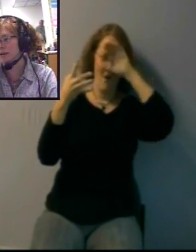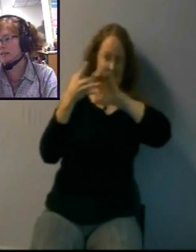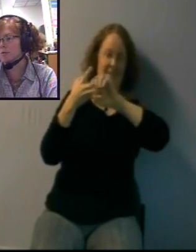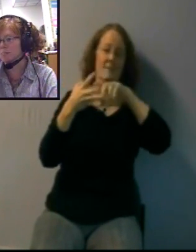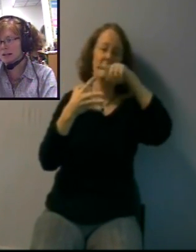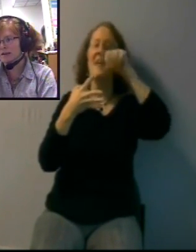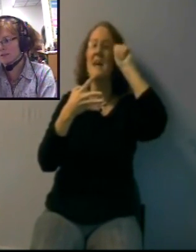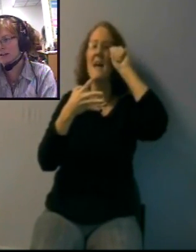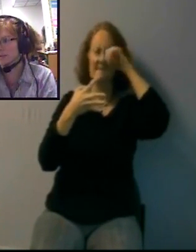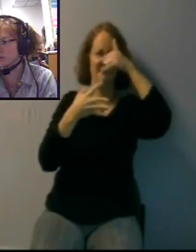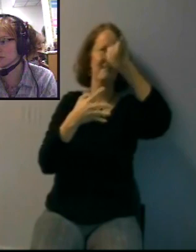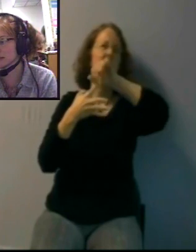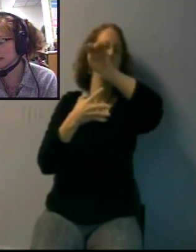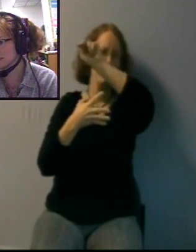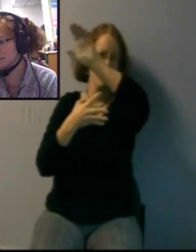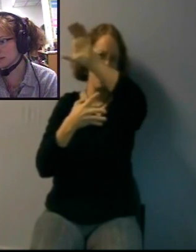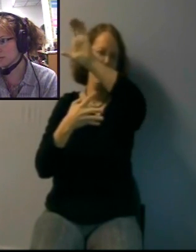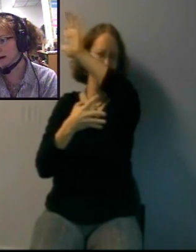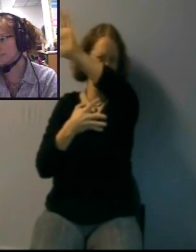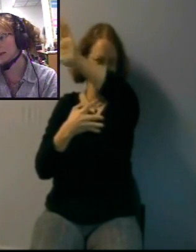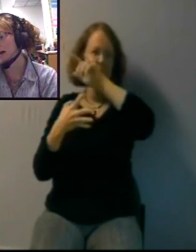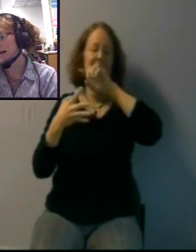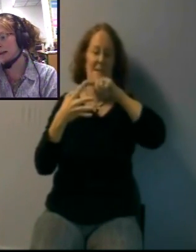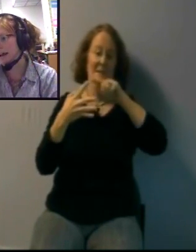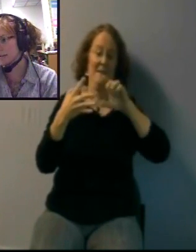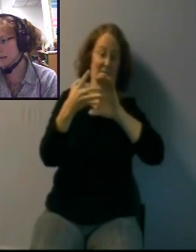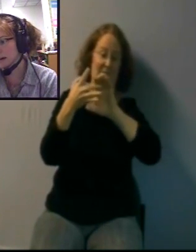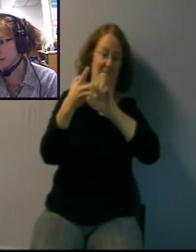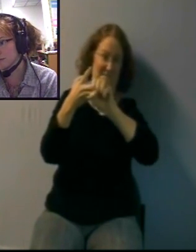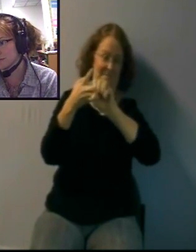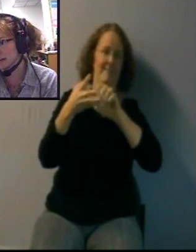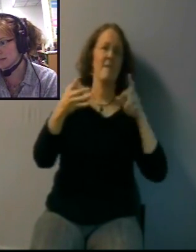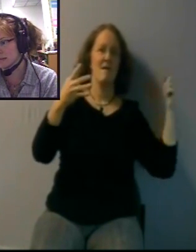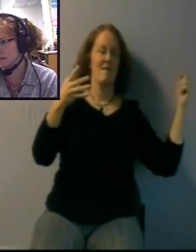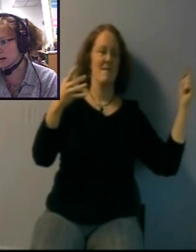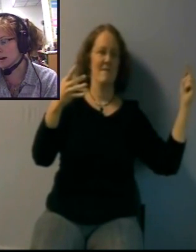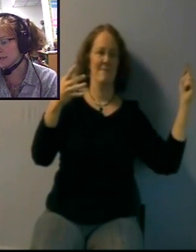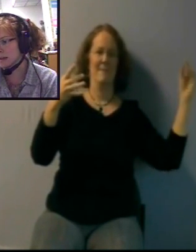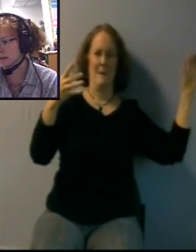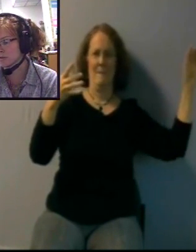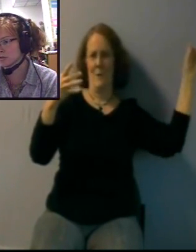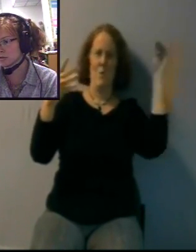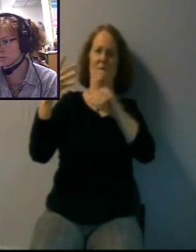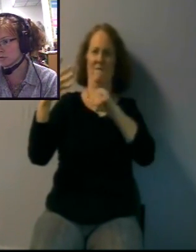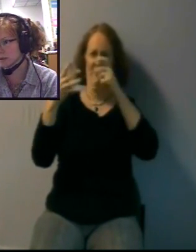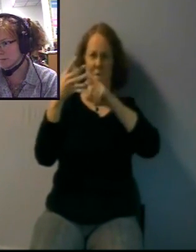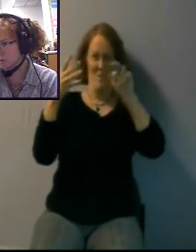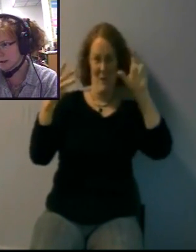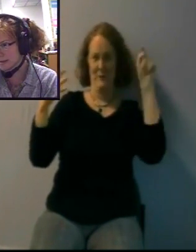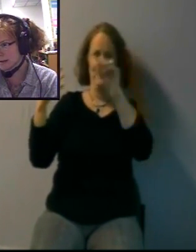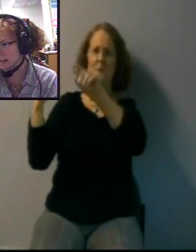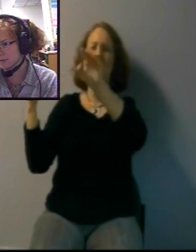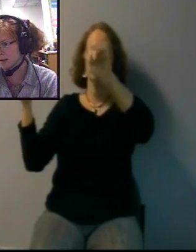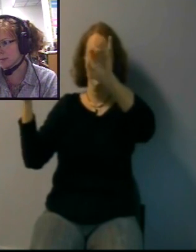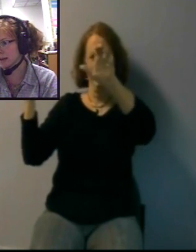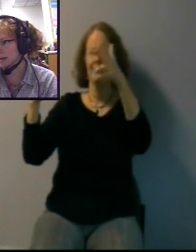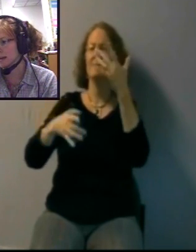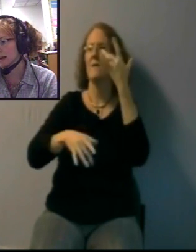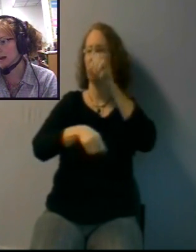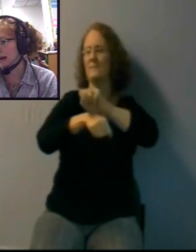were many deaf individuals in his family as well. He has a sister, and then there's 3 boys in his family, and